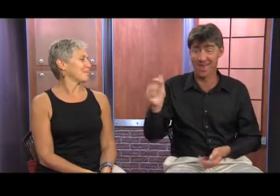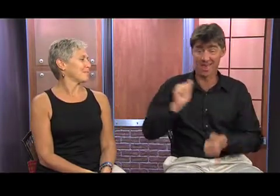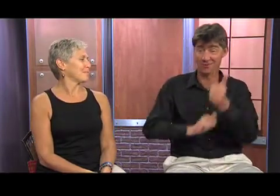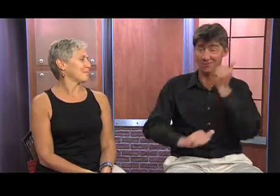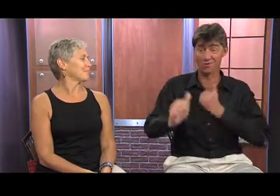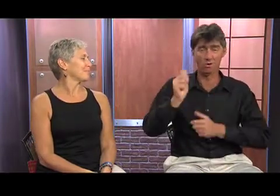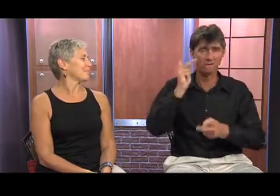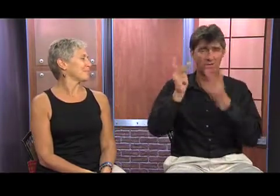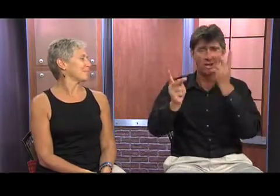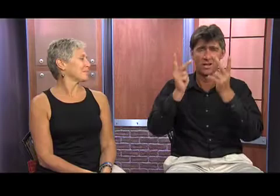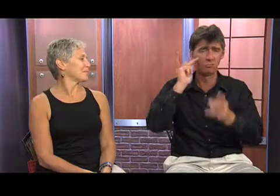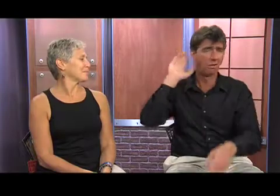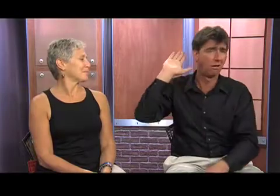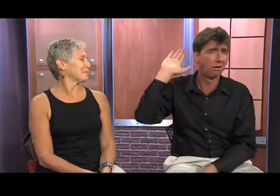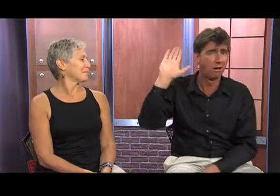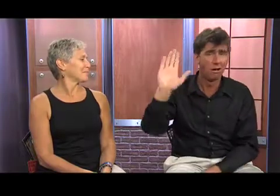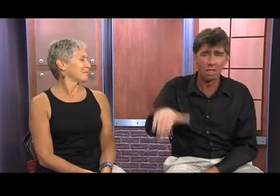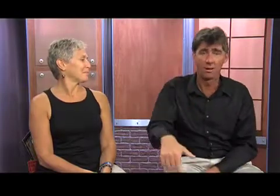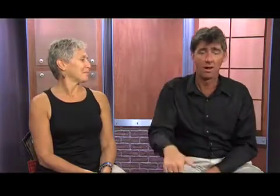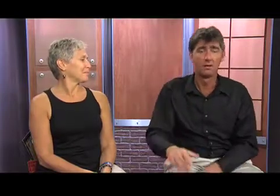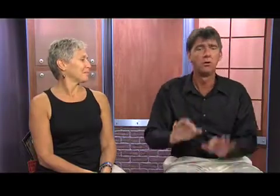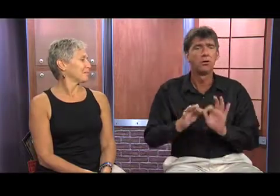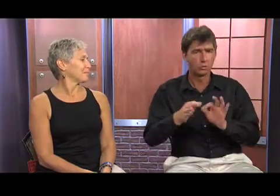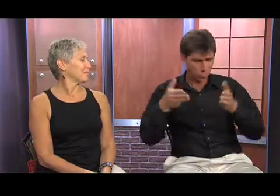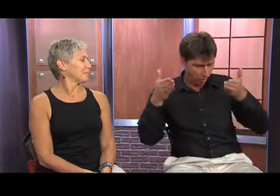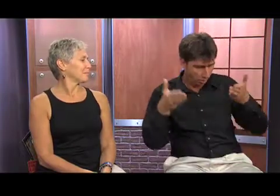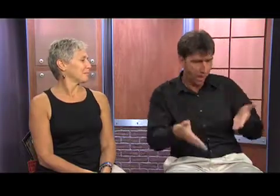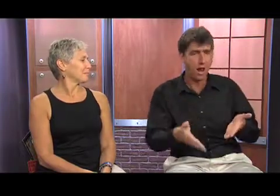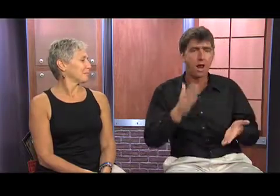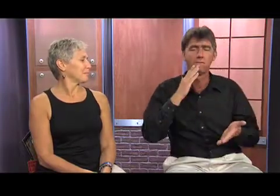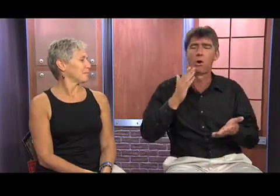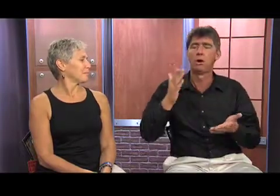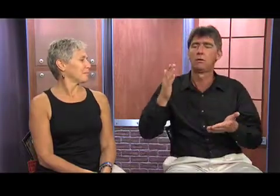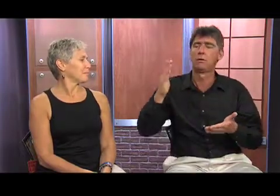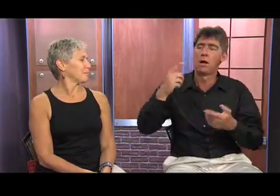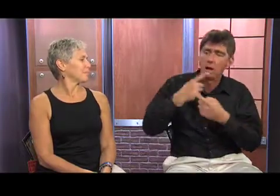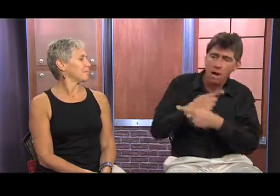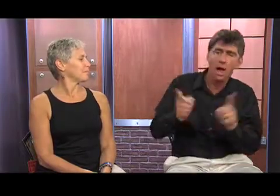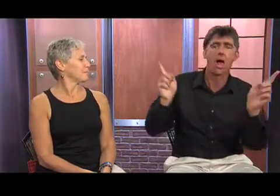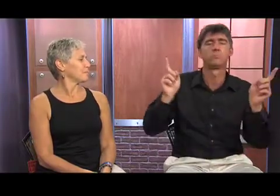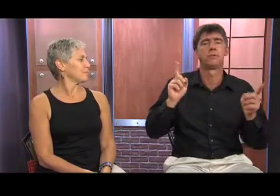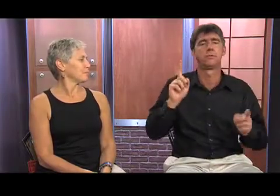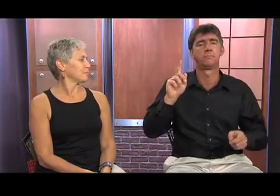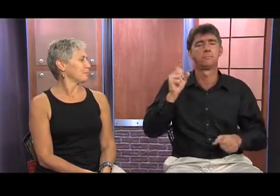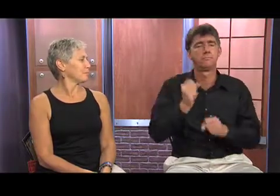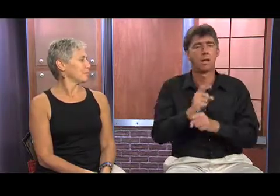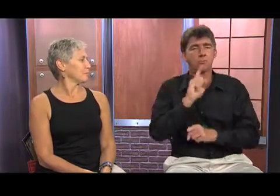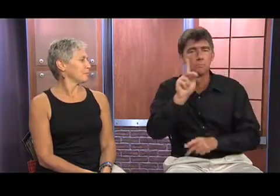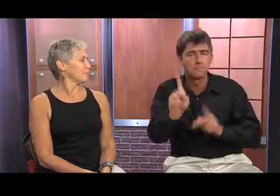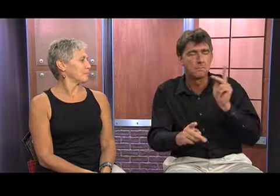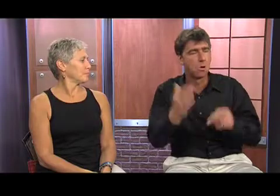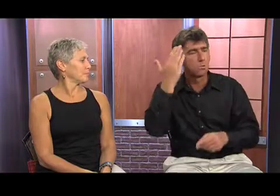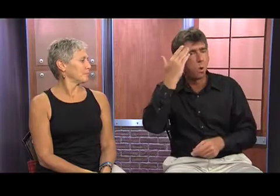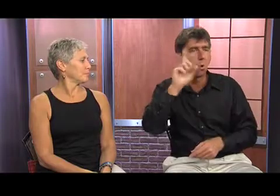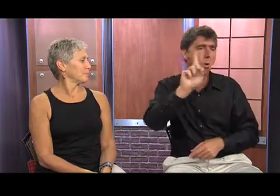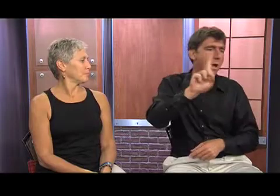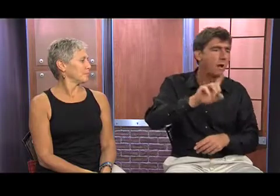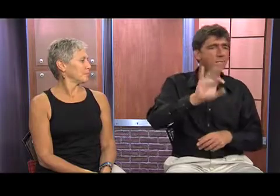We're going to be on site. We're going to be making all the patrons feel comfortable and at home, and they'll gain